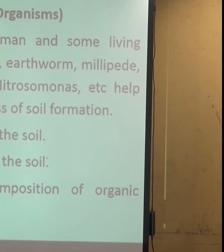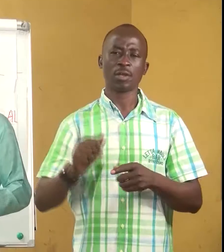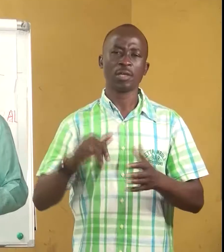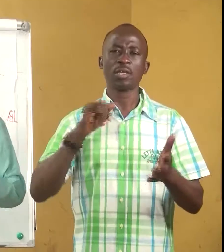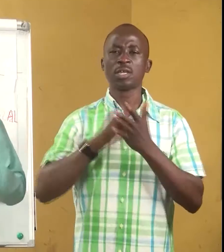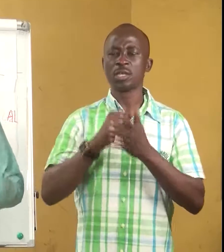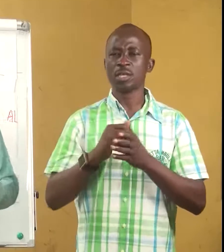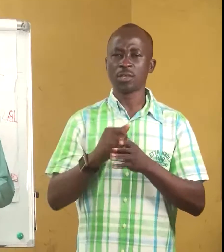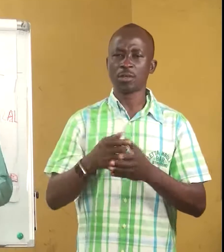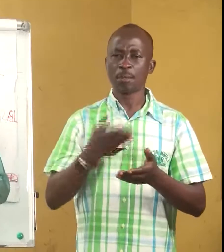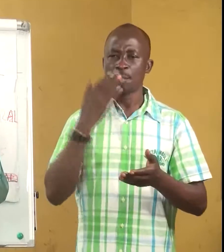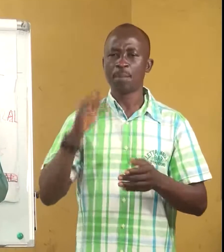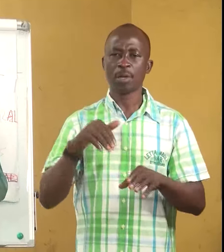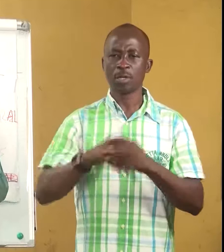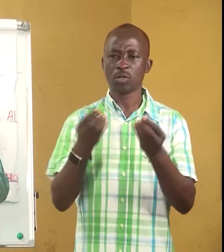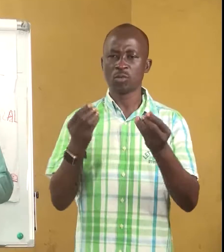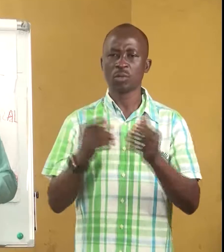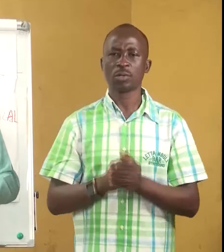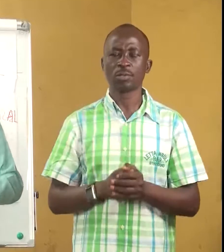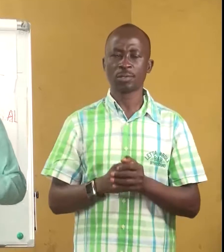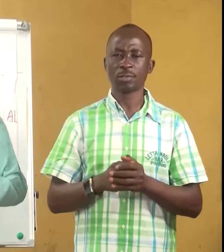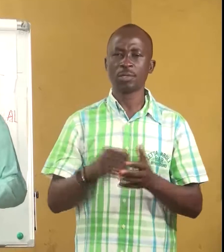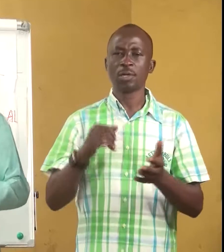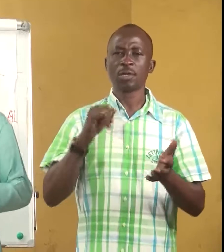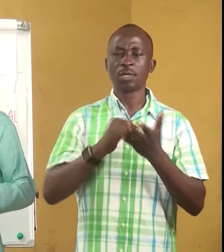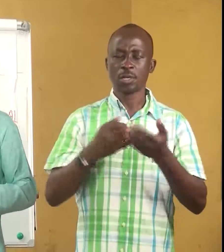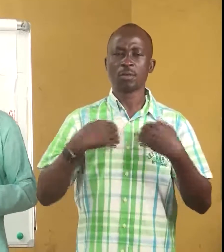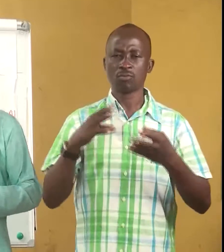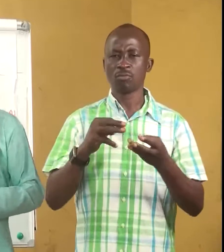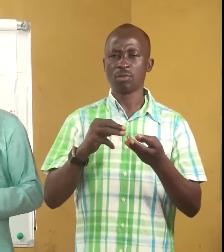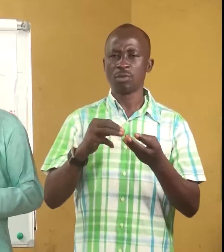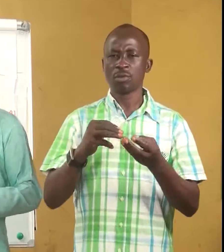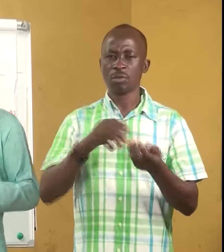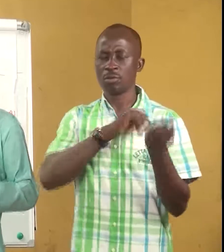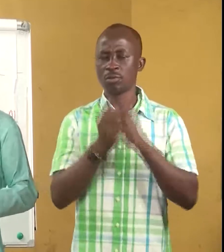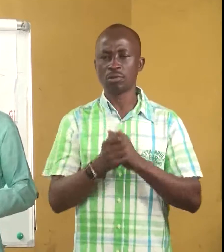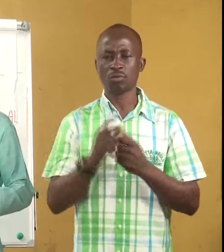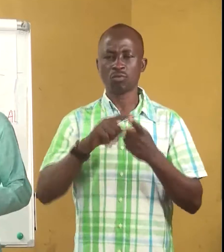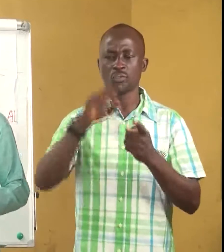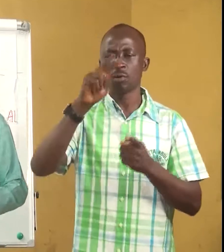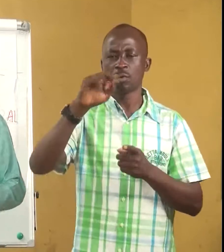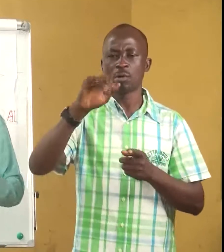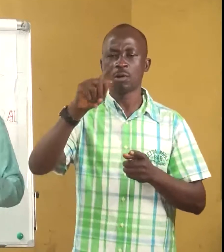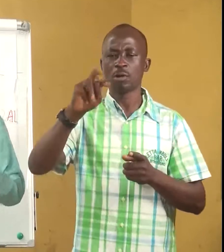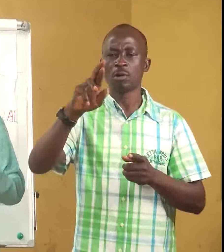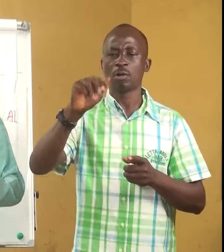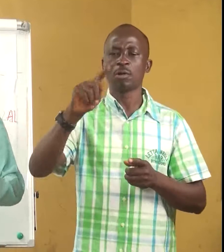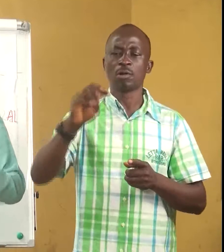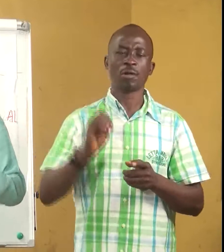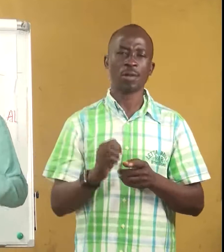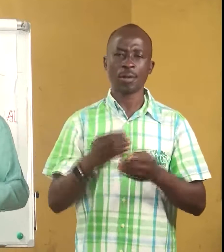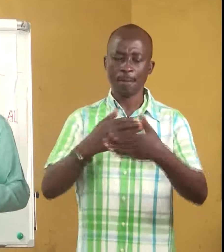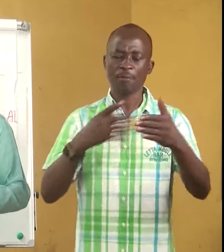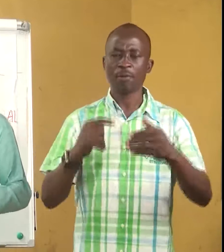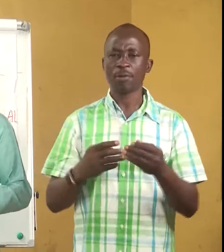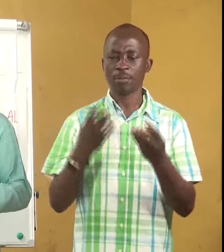poisonous in the soil. The plant cannot absorb it, so it has to be converted to nitrates before the plant